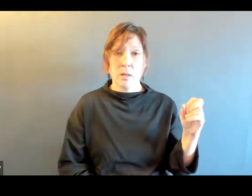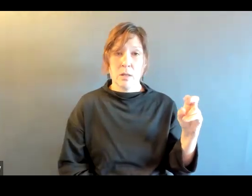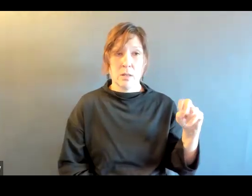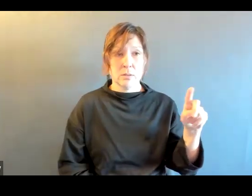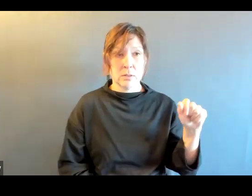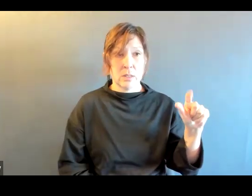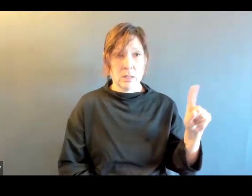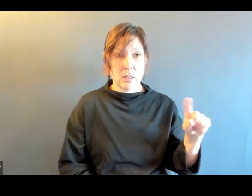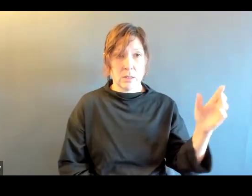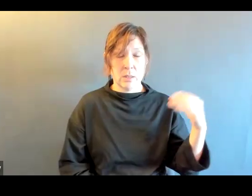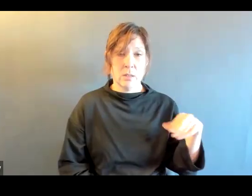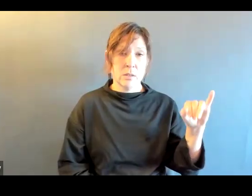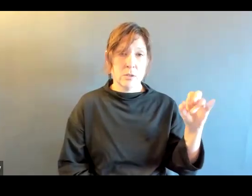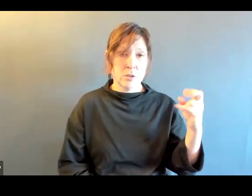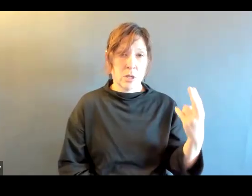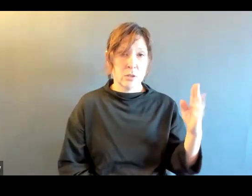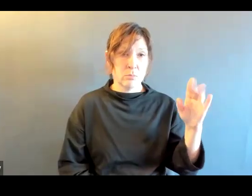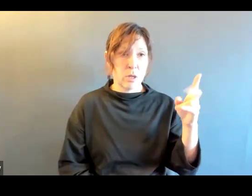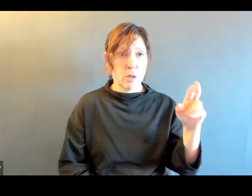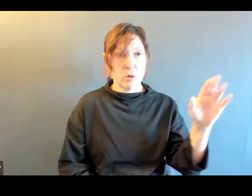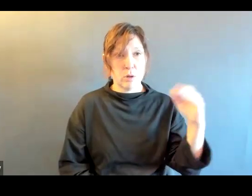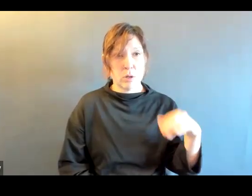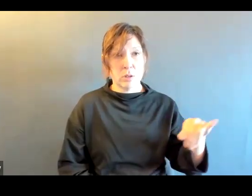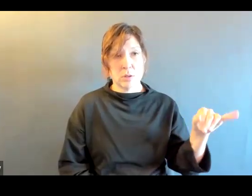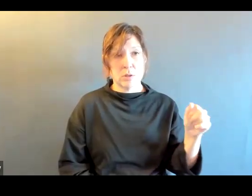Netch August. Isabel Aguirre.